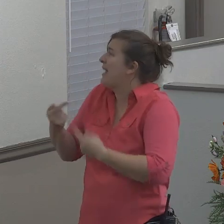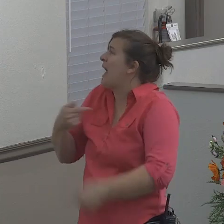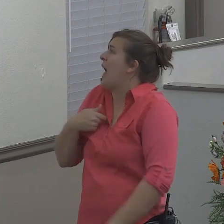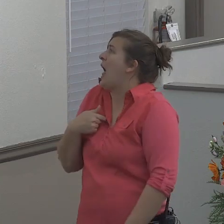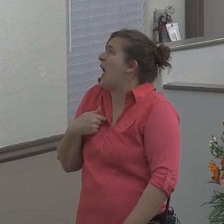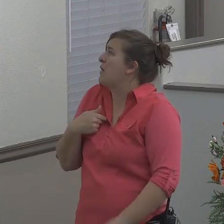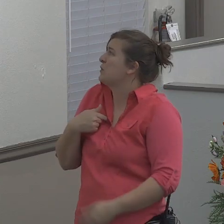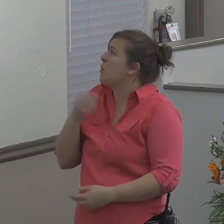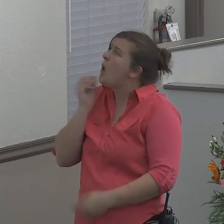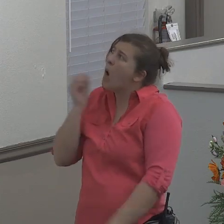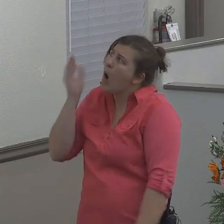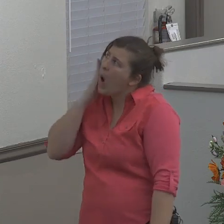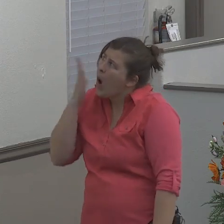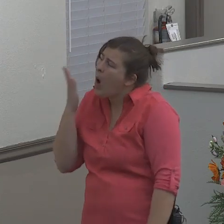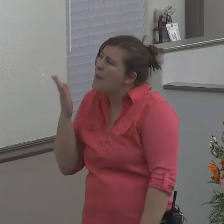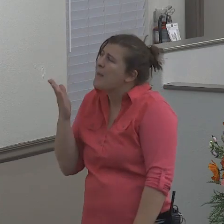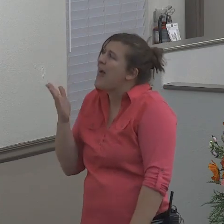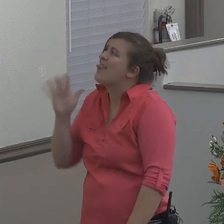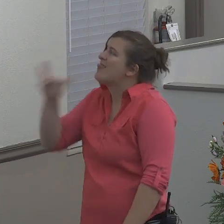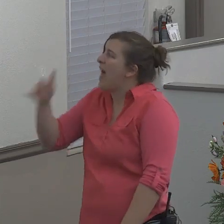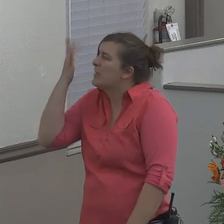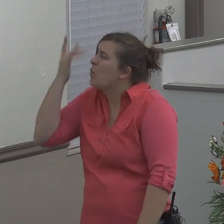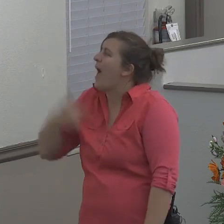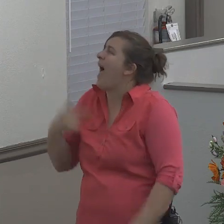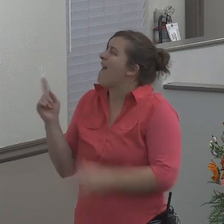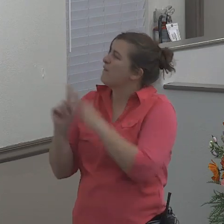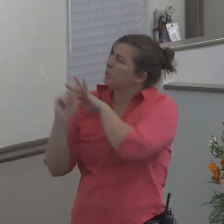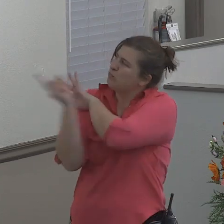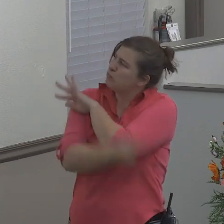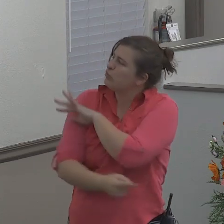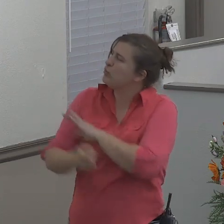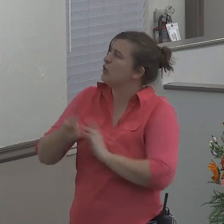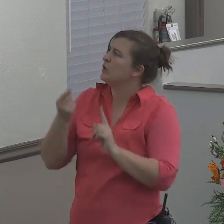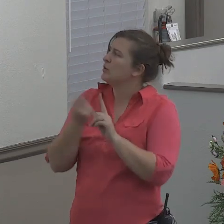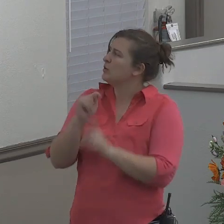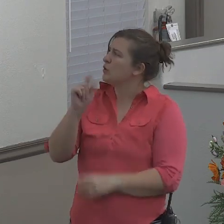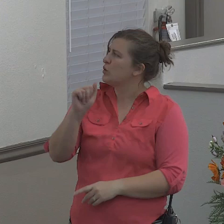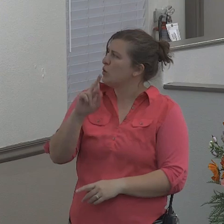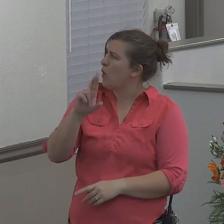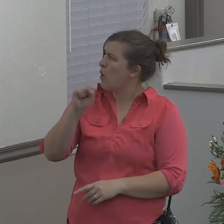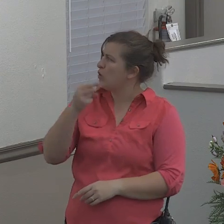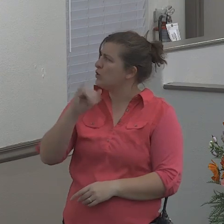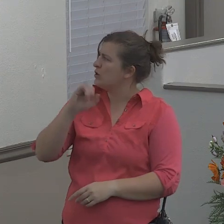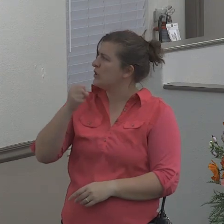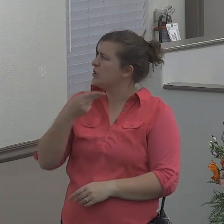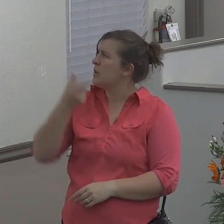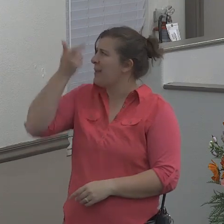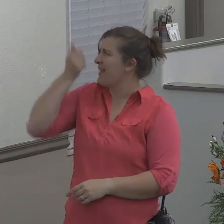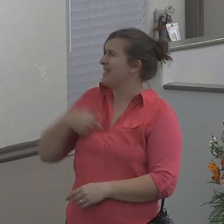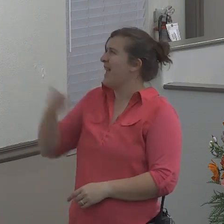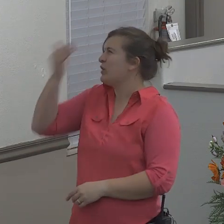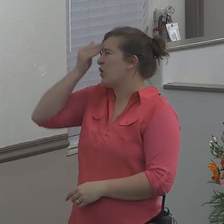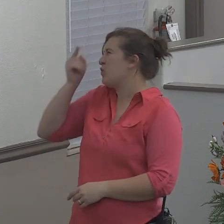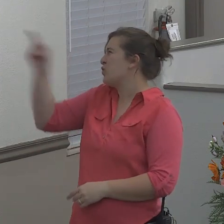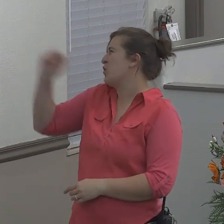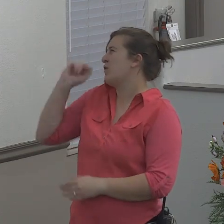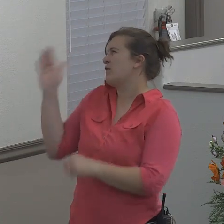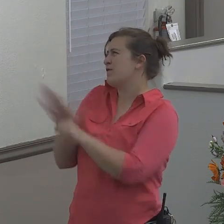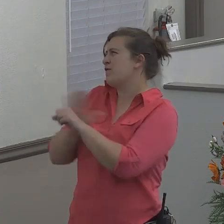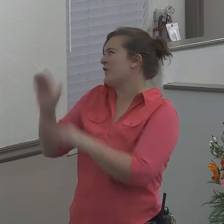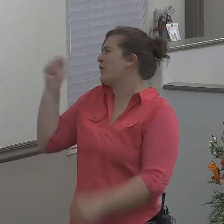therefore I fled before unto Tarsus for I knew that thou art a gracious God